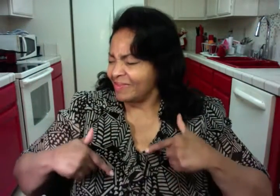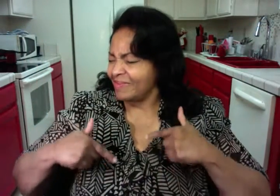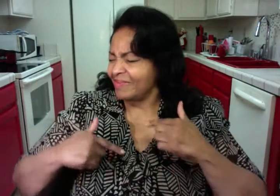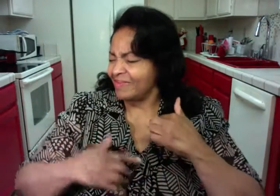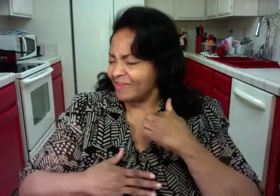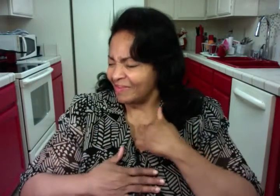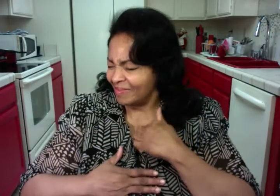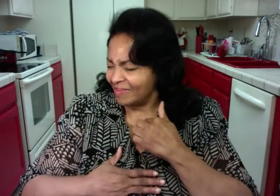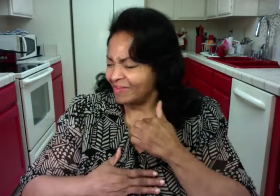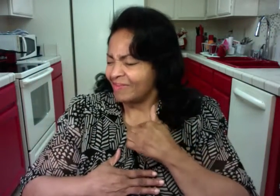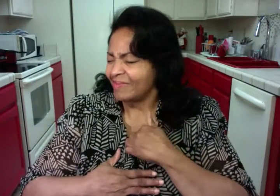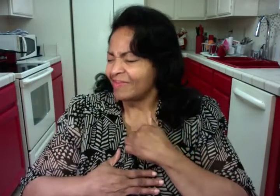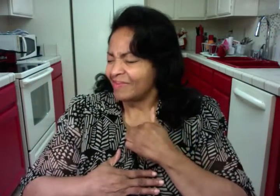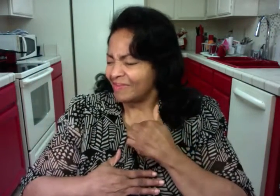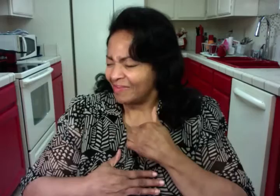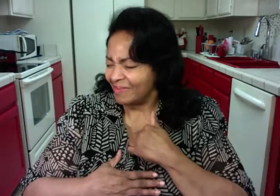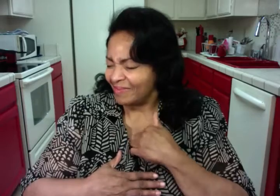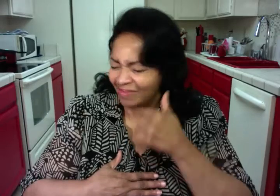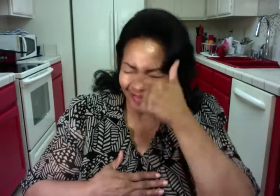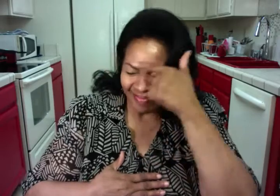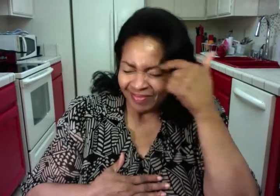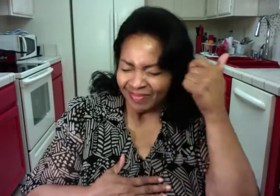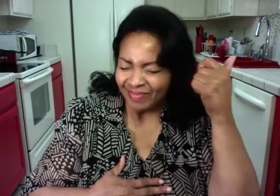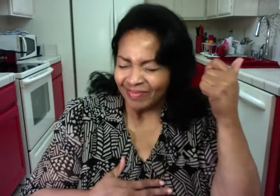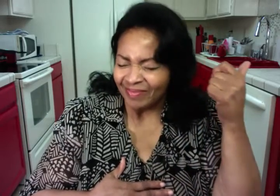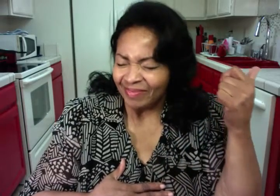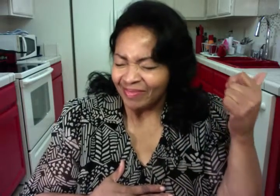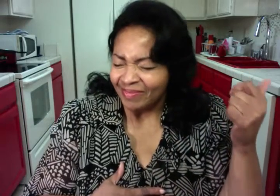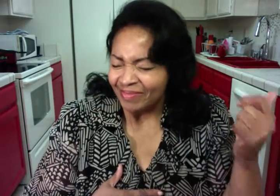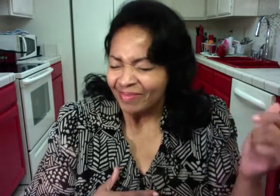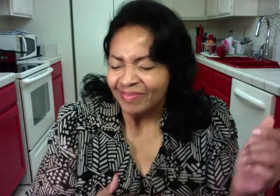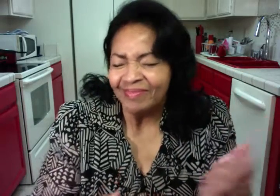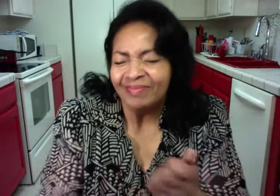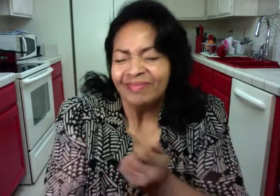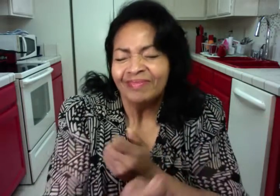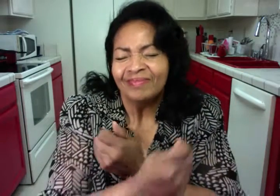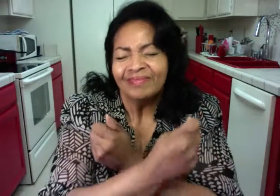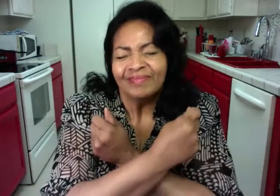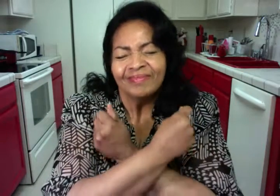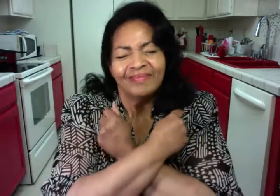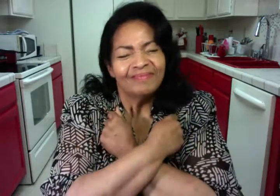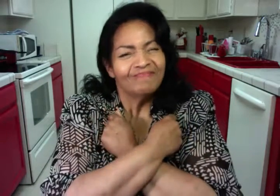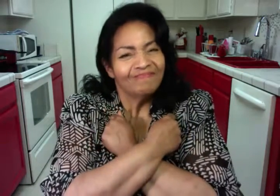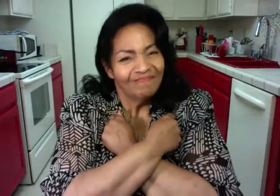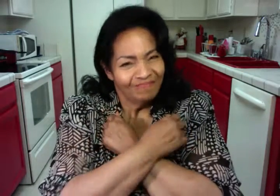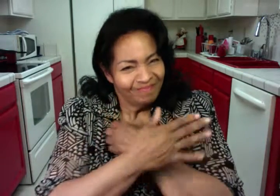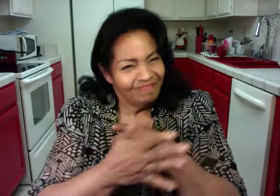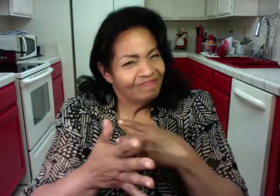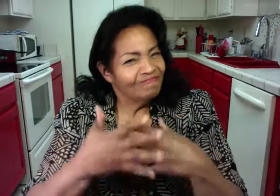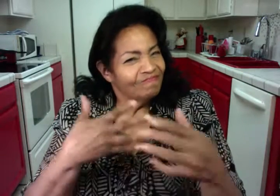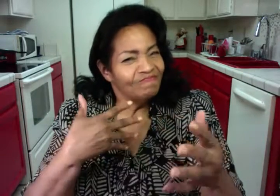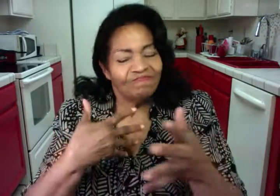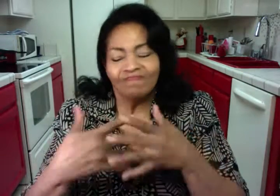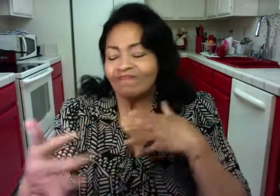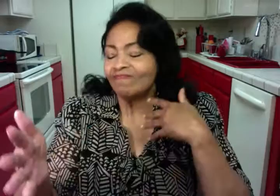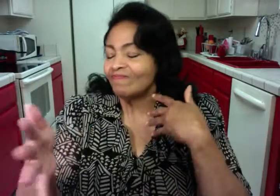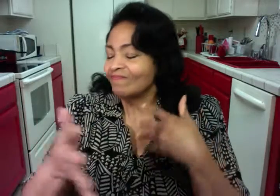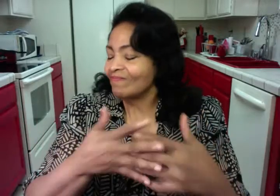for me. Because His love is unconditional.